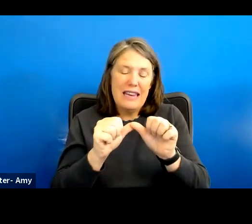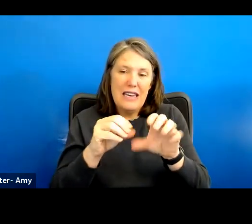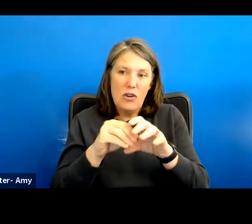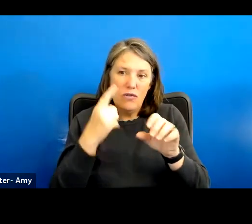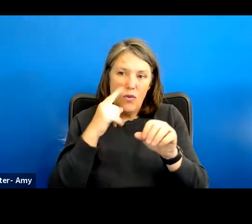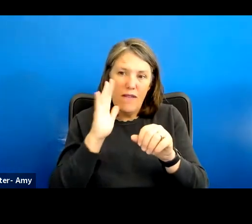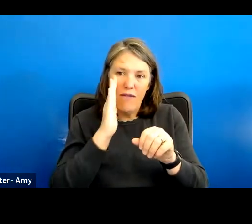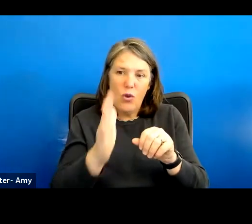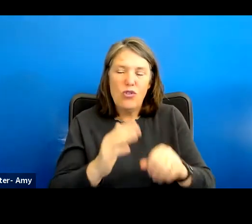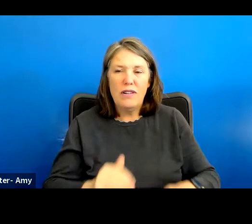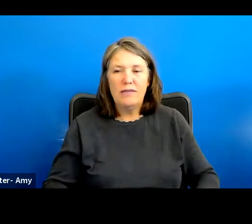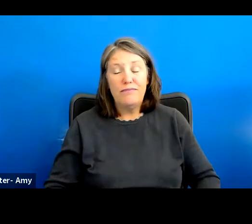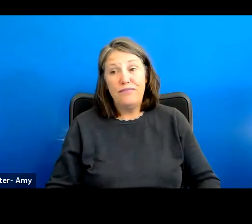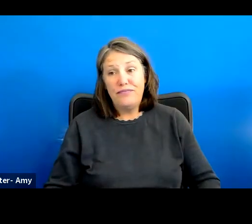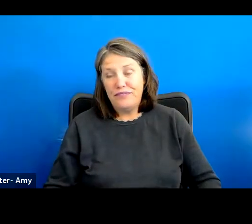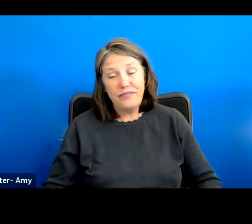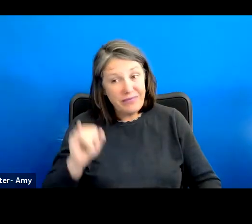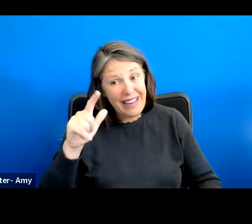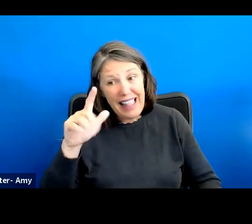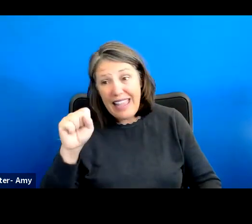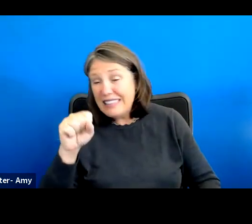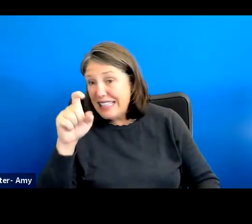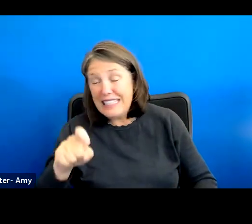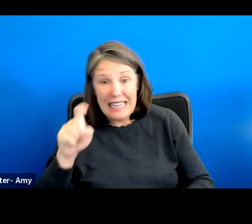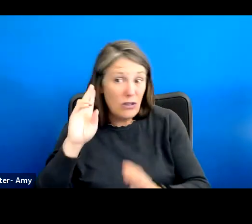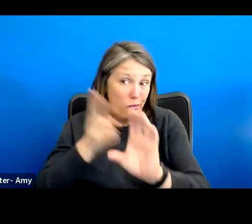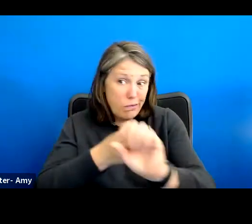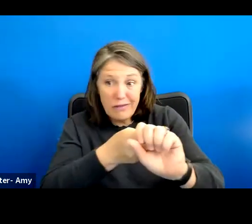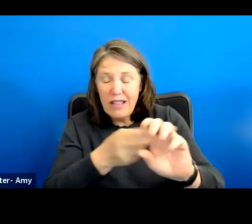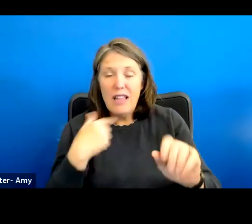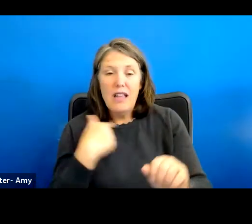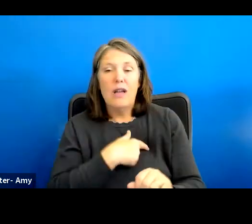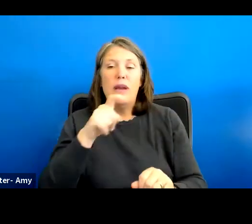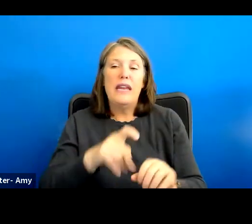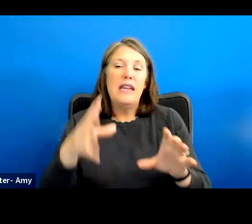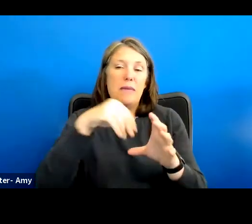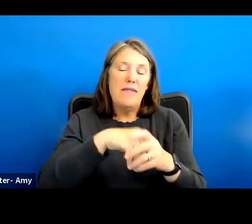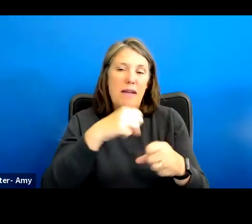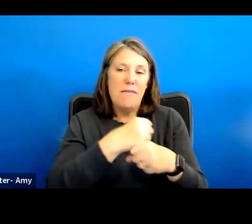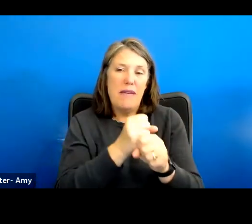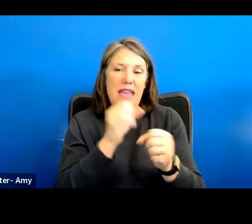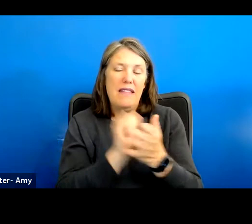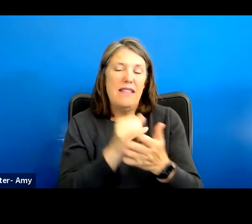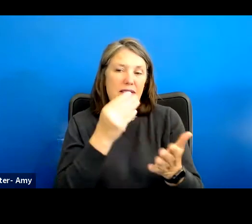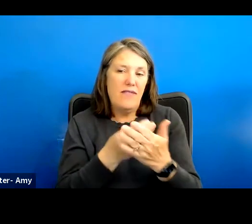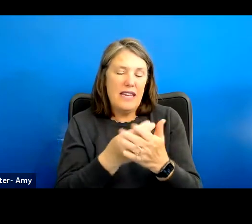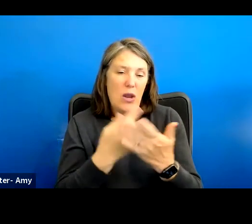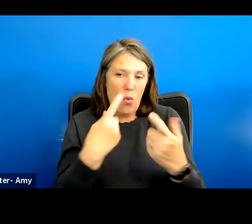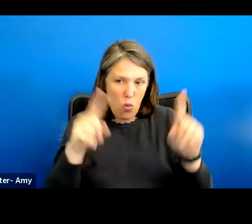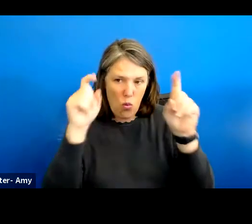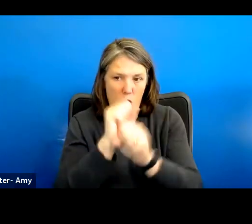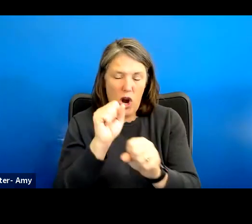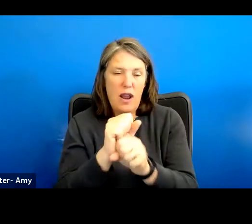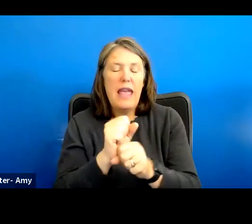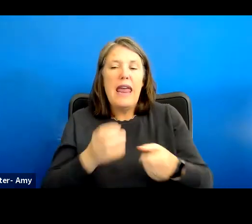future, ILCs need to jump on board. We need to be a part of making this funding work and